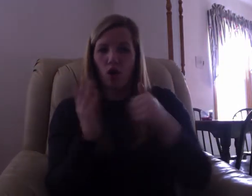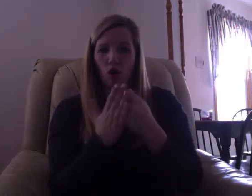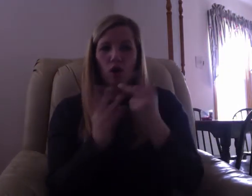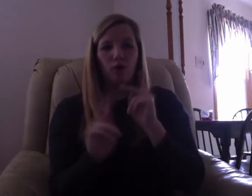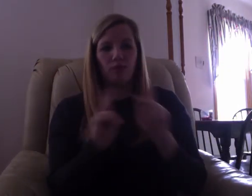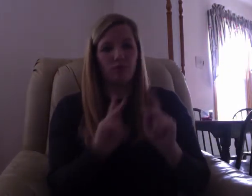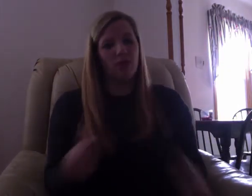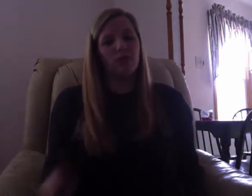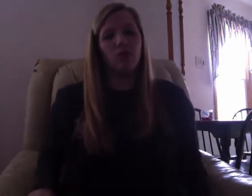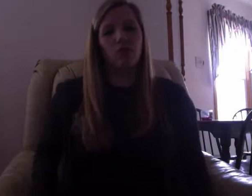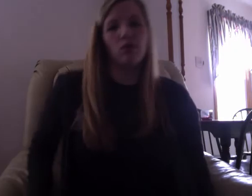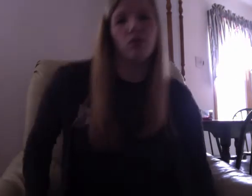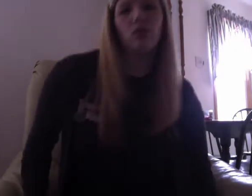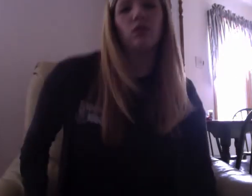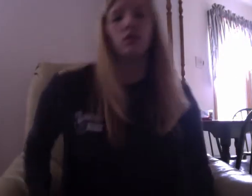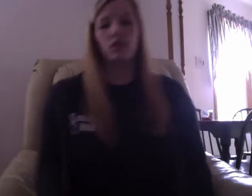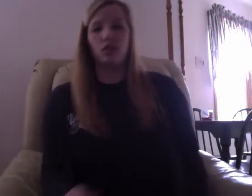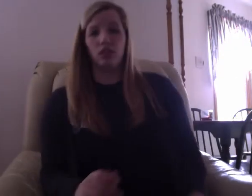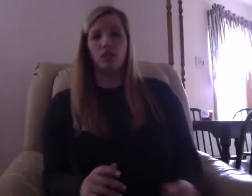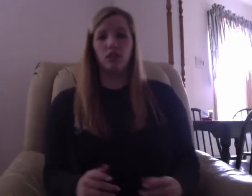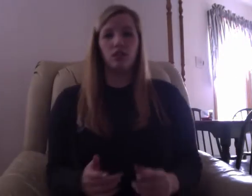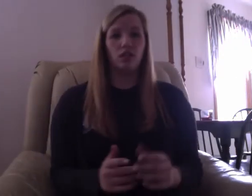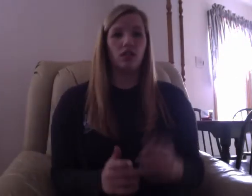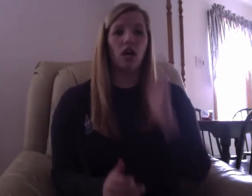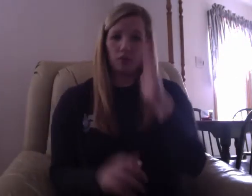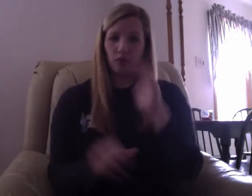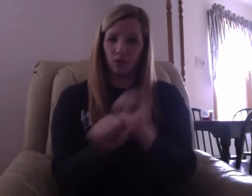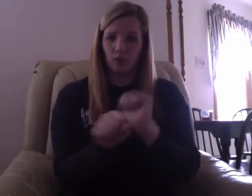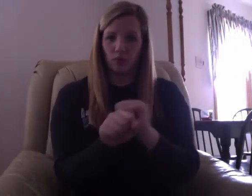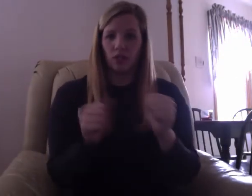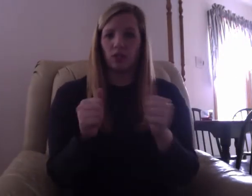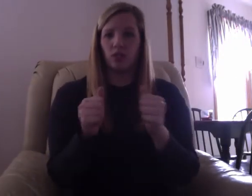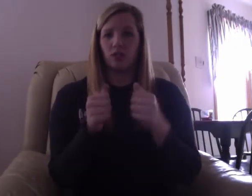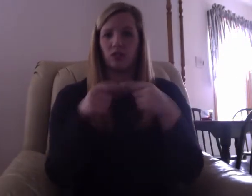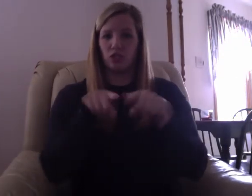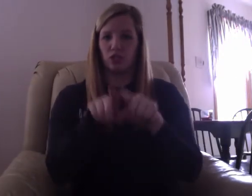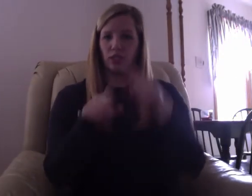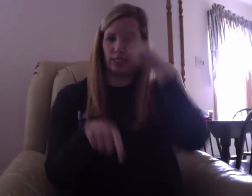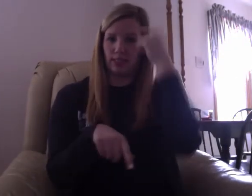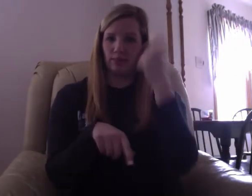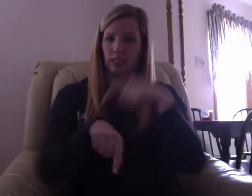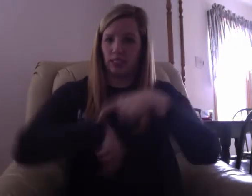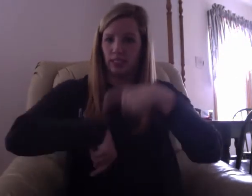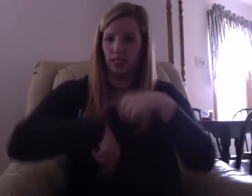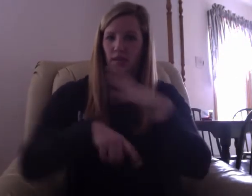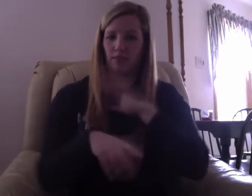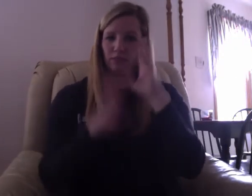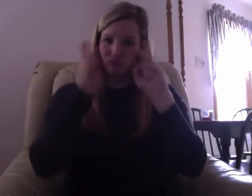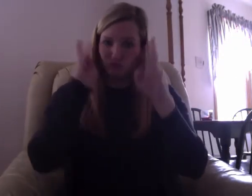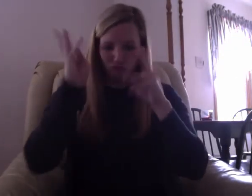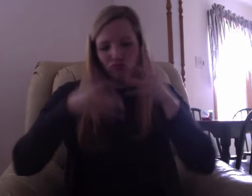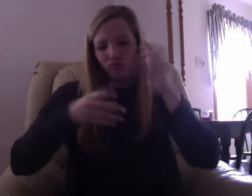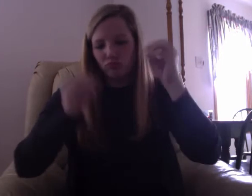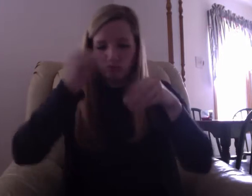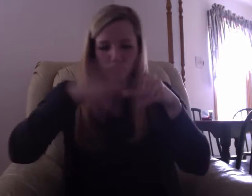So I'll be working on that over the summer with the Fraternity and Sorority Life and creating that. I've already put the word out there